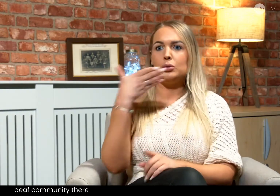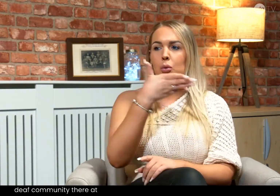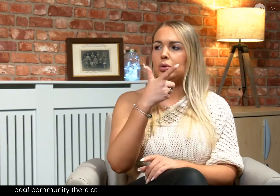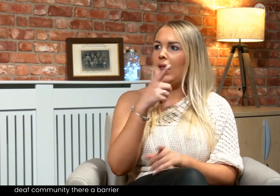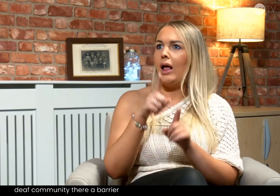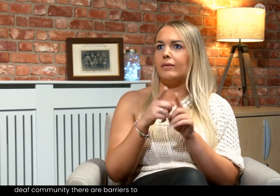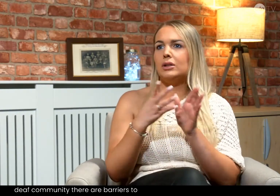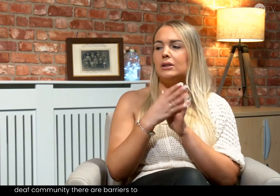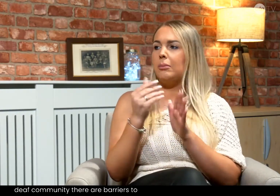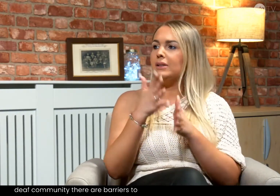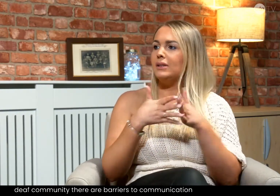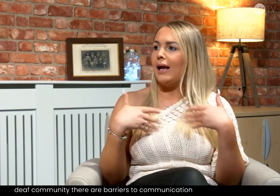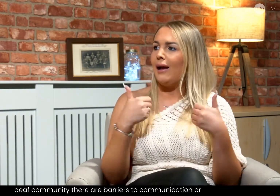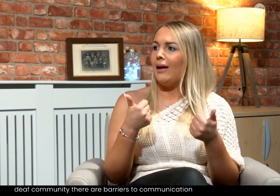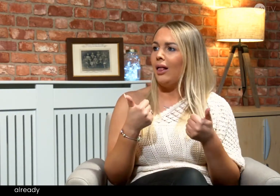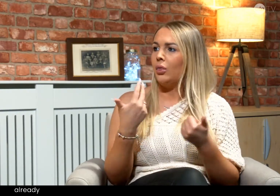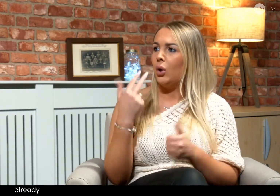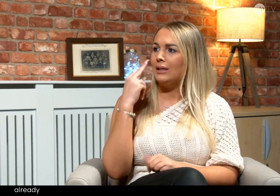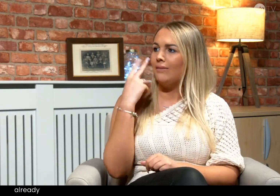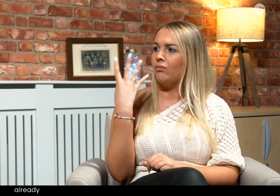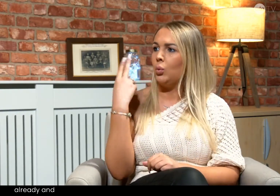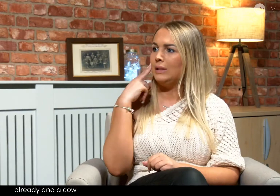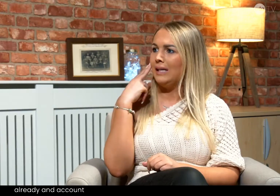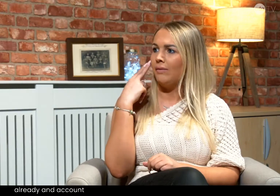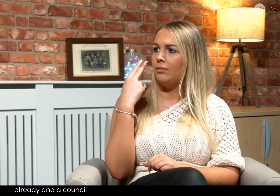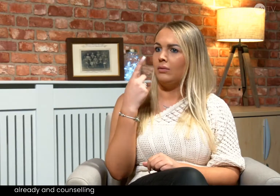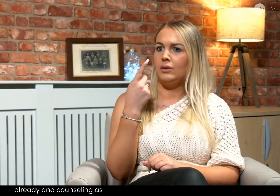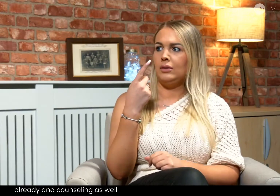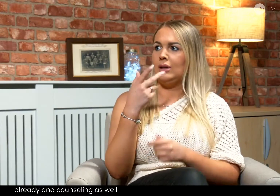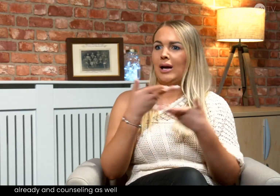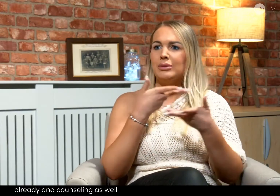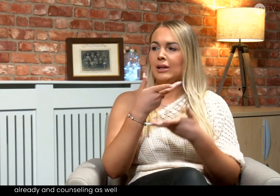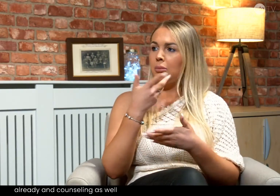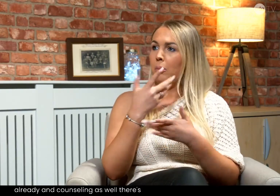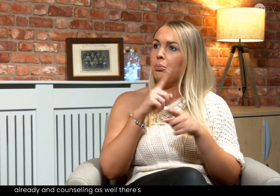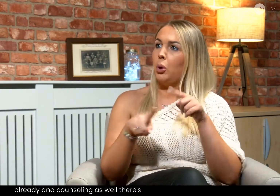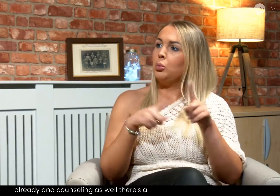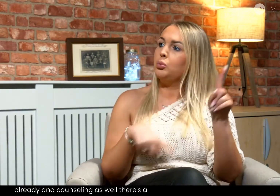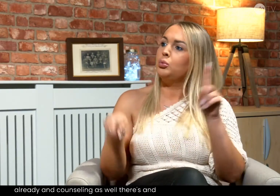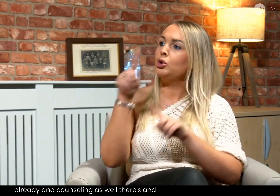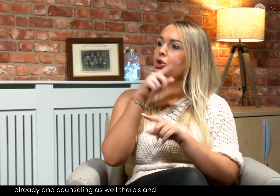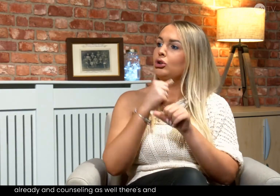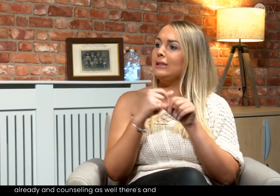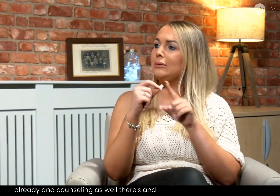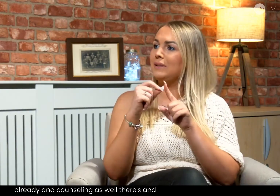already, and to counselling as well. There's Sign Health or Deaf for Deaf,